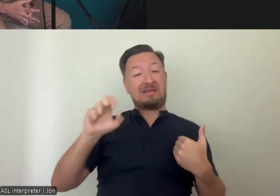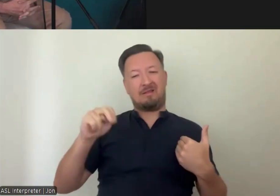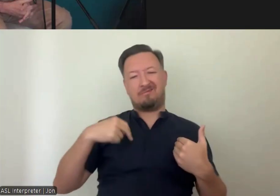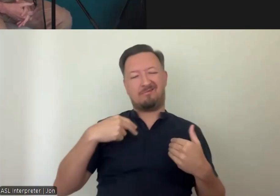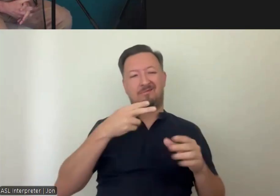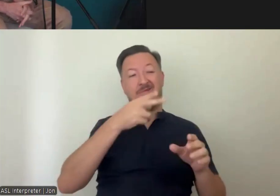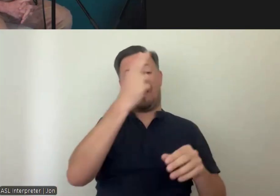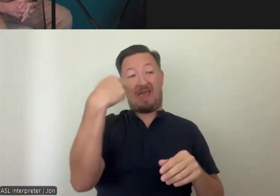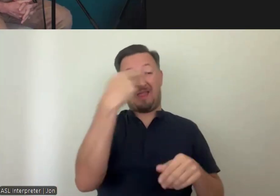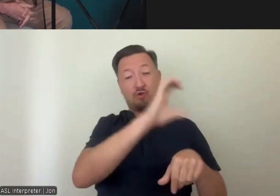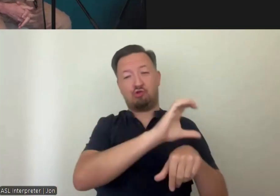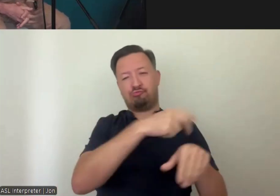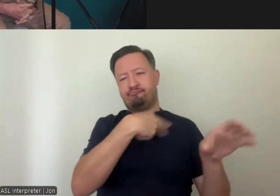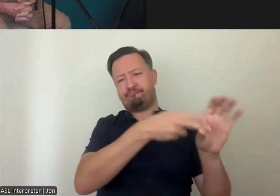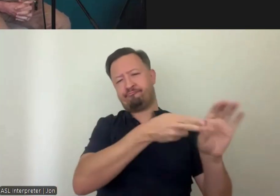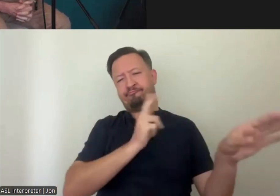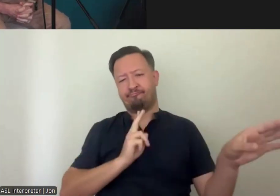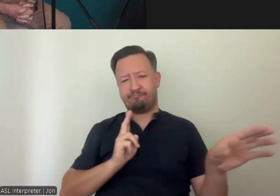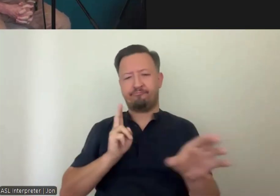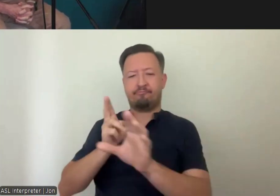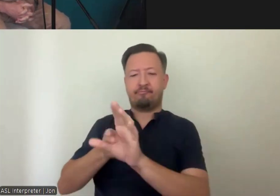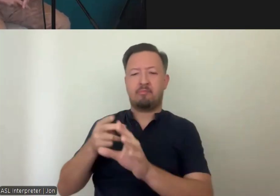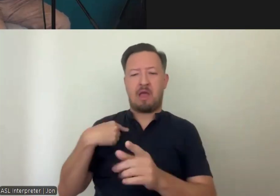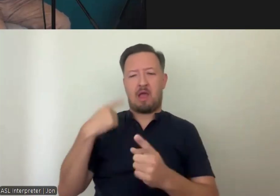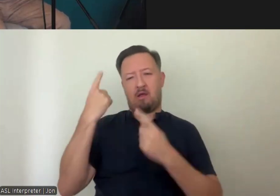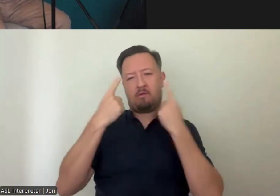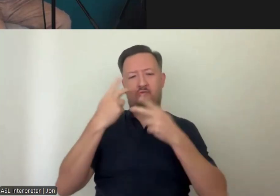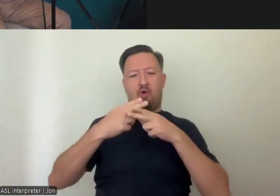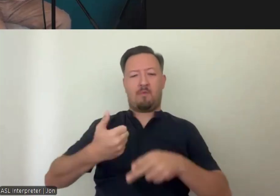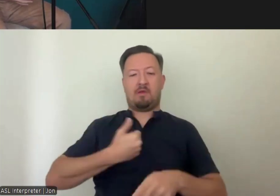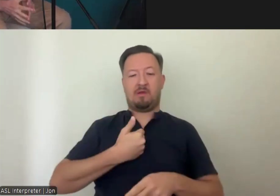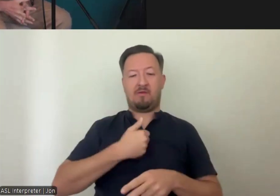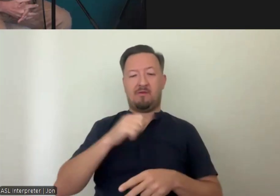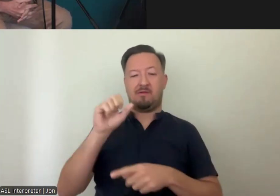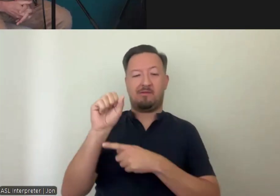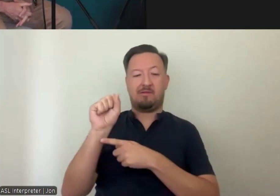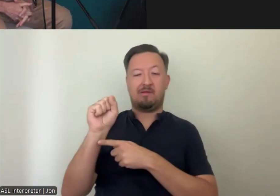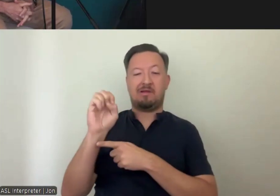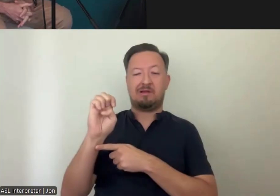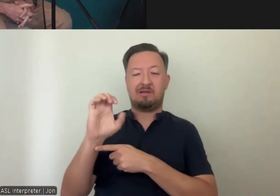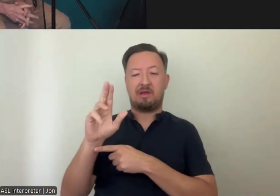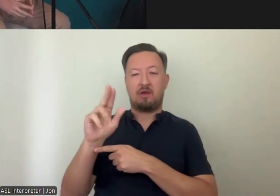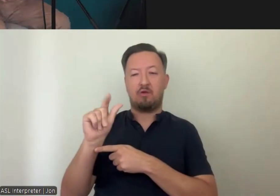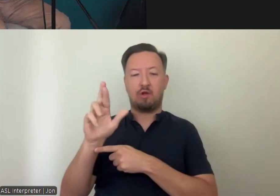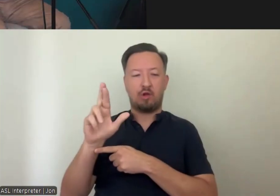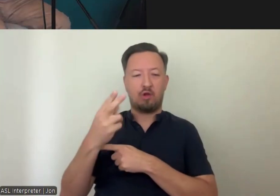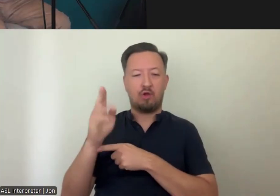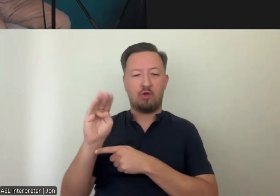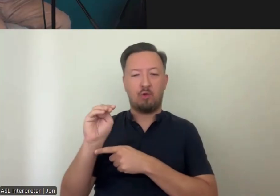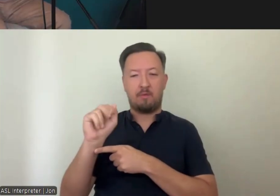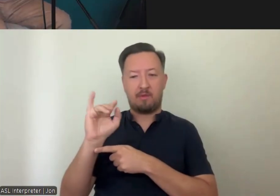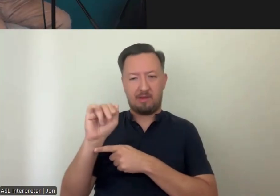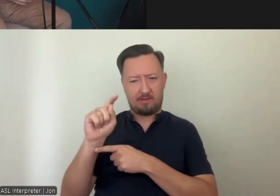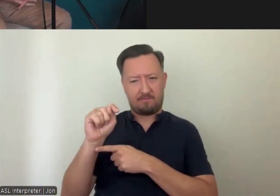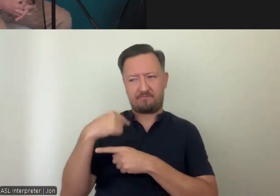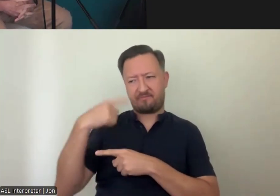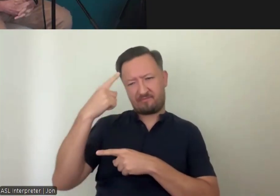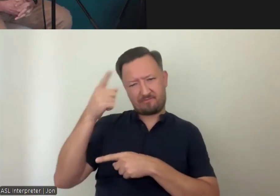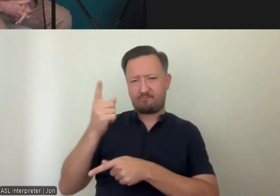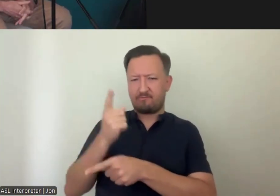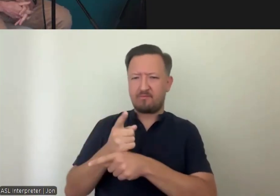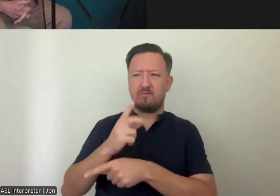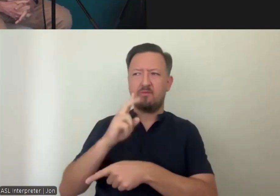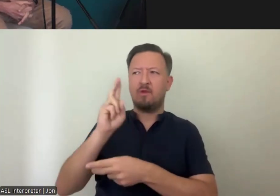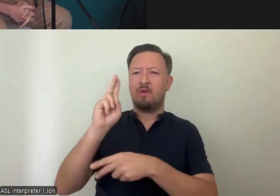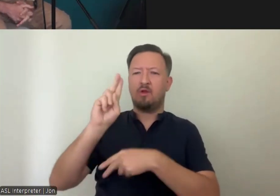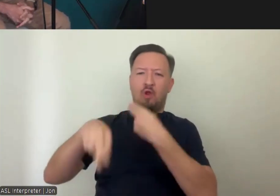I consider myself a psychohumanist. Now, I still think psychohumanism is a great idea, support for universal human rights, use